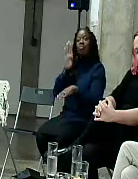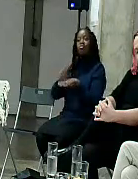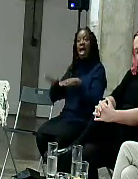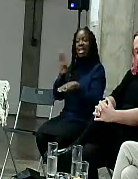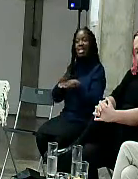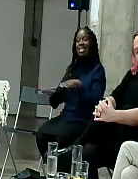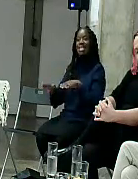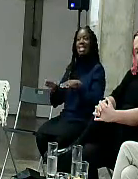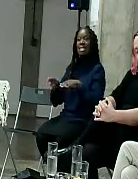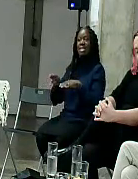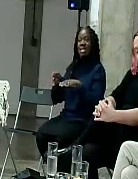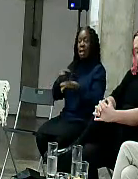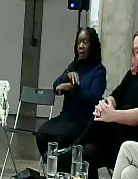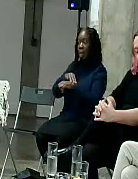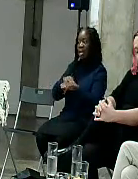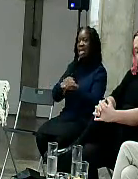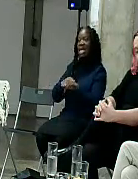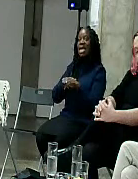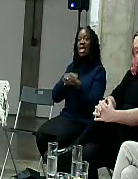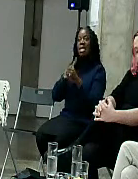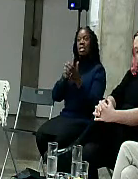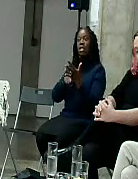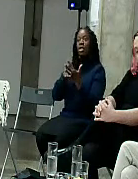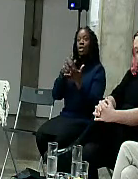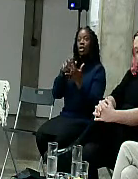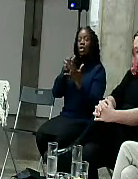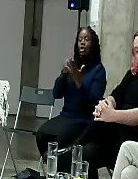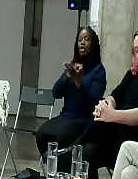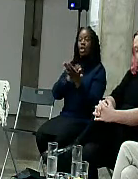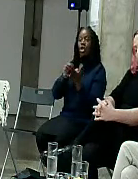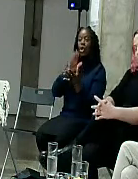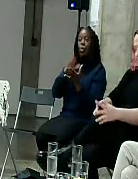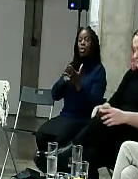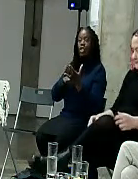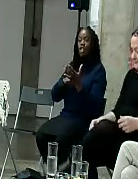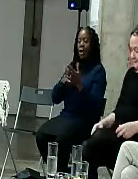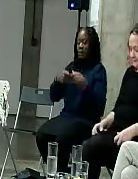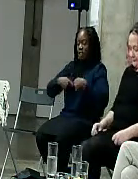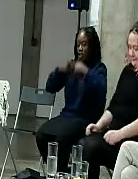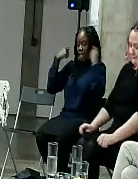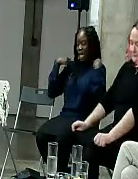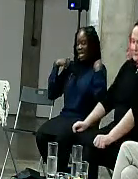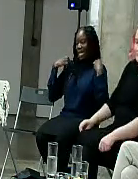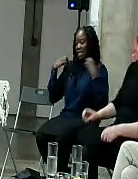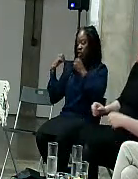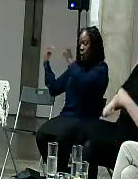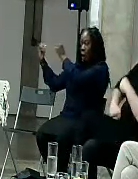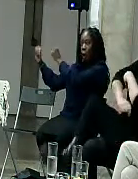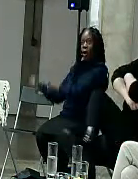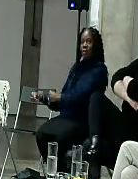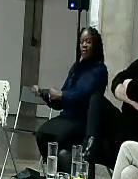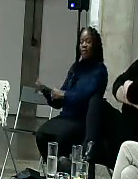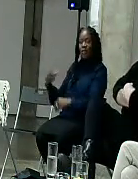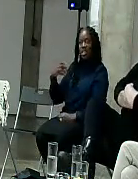off their jackets, took off their hats, whatever they were, and